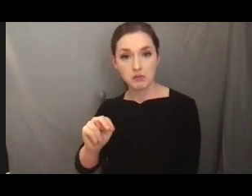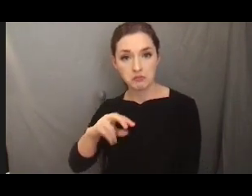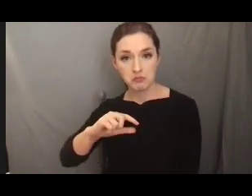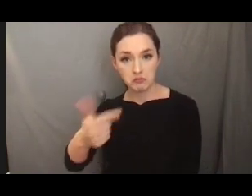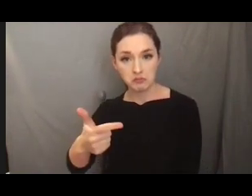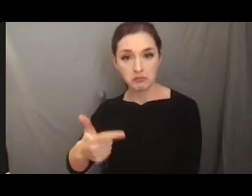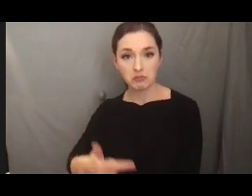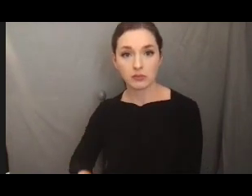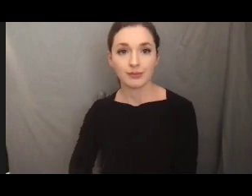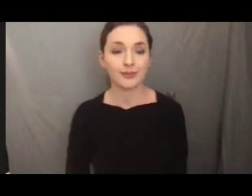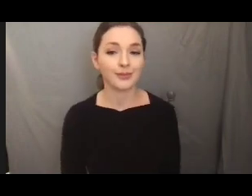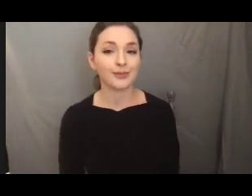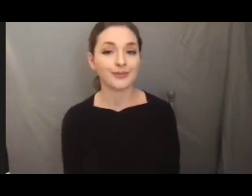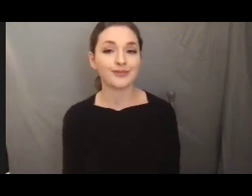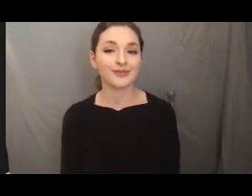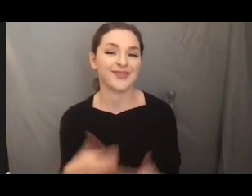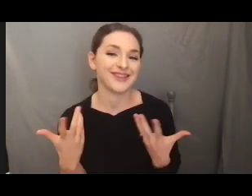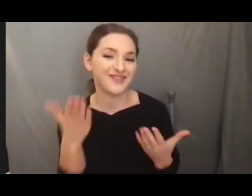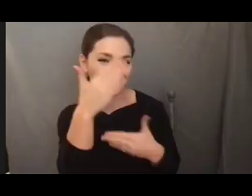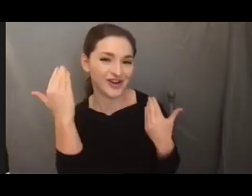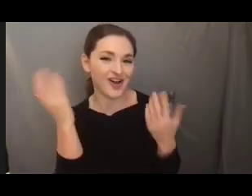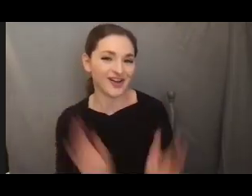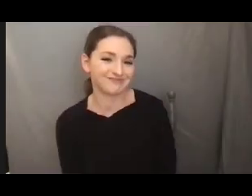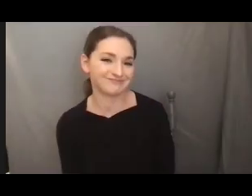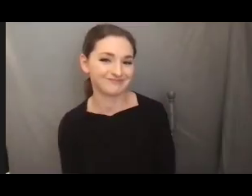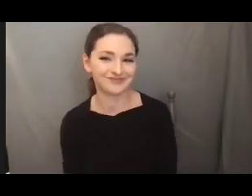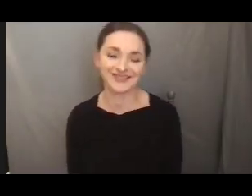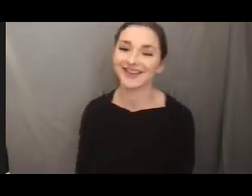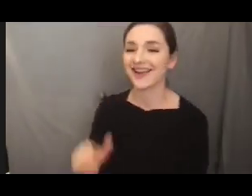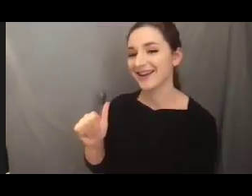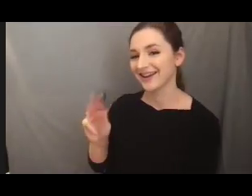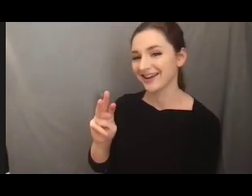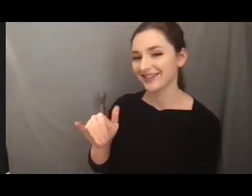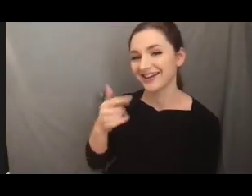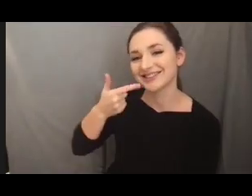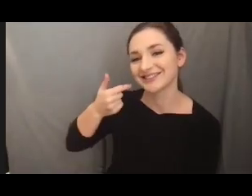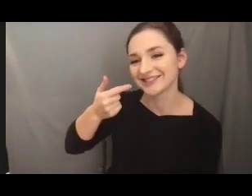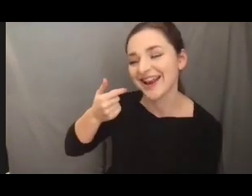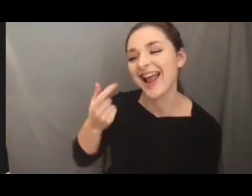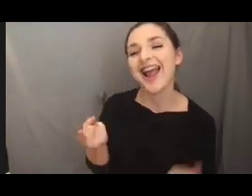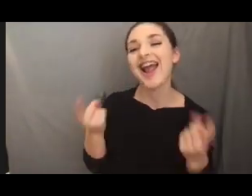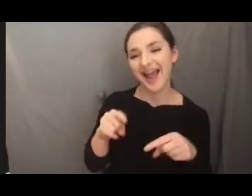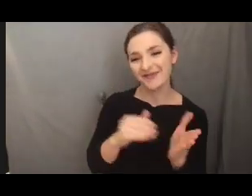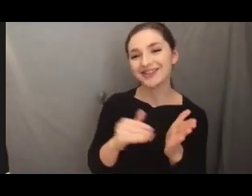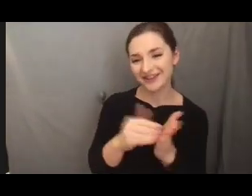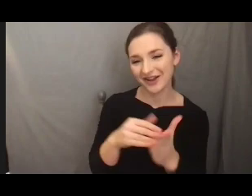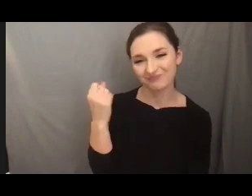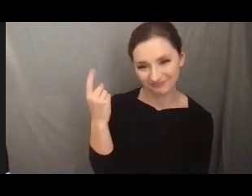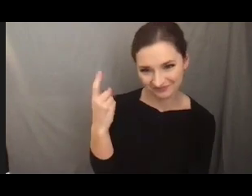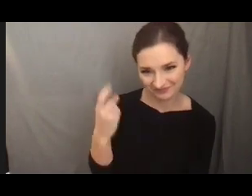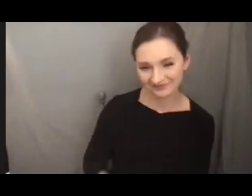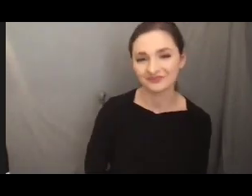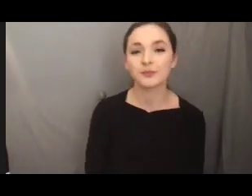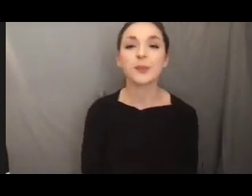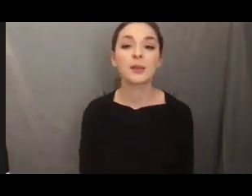I forgot. Oh, happens to the best of us. No. All right, we'll go with Keaton. Keaton, do